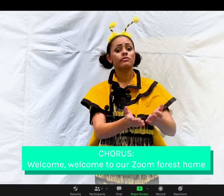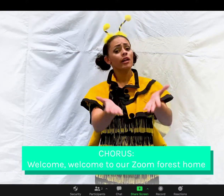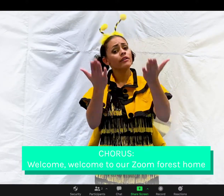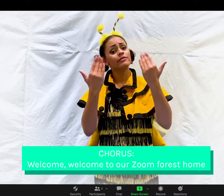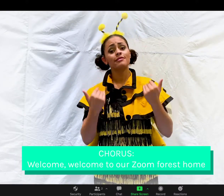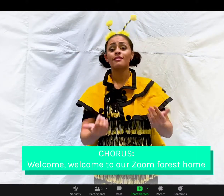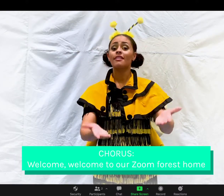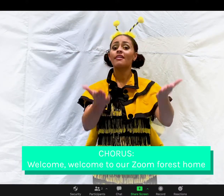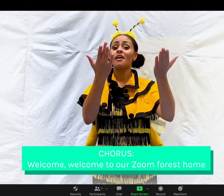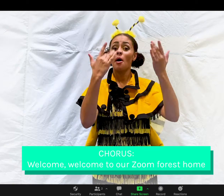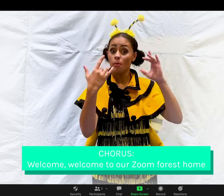chorus.